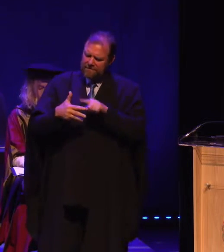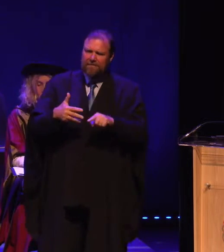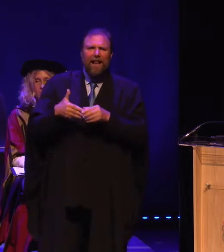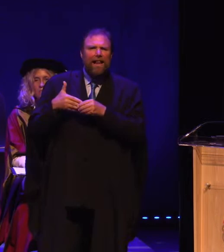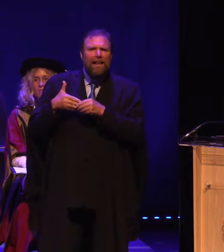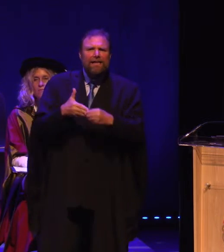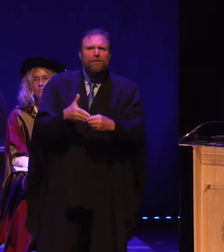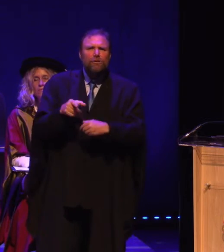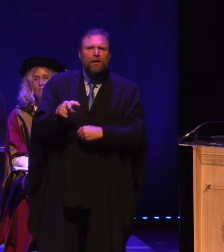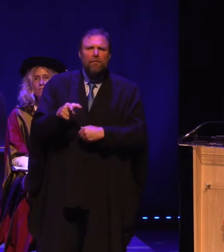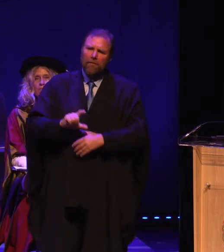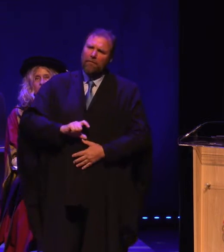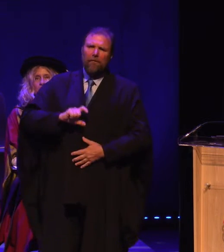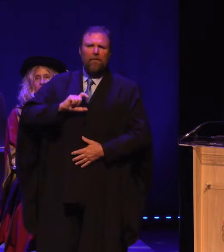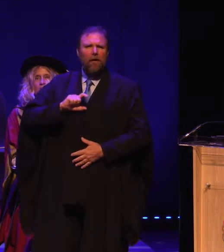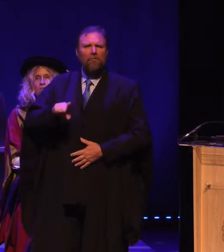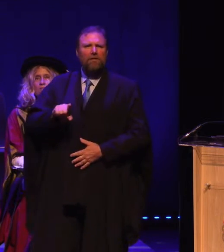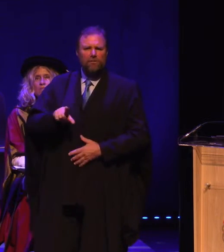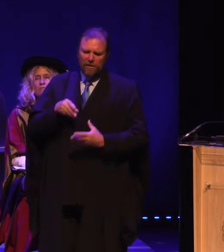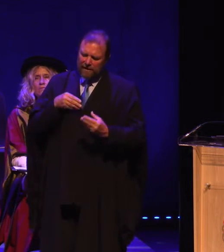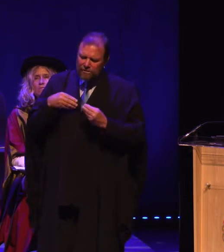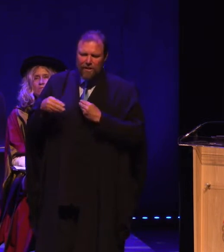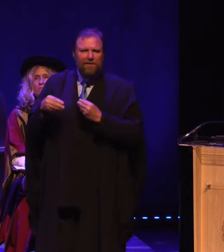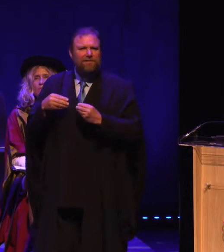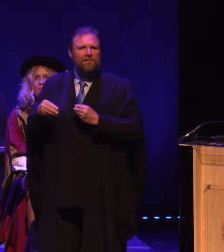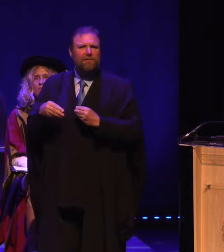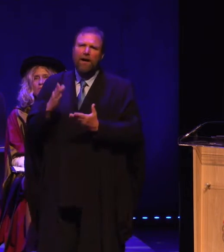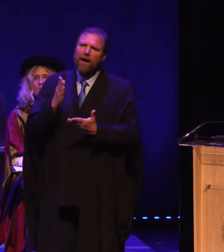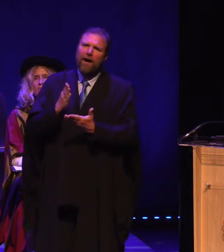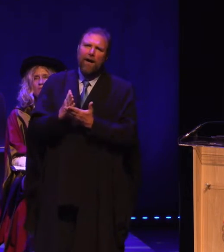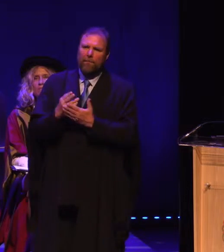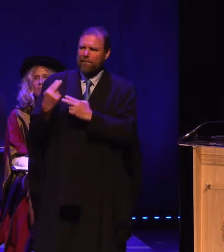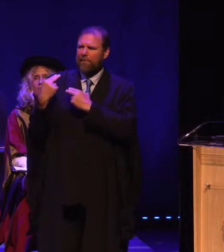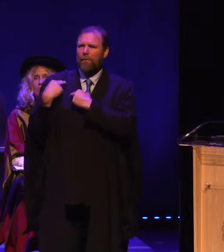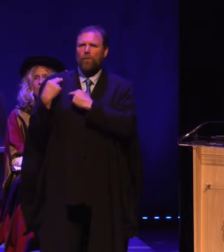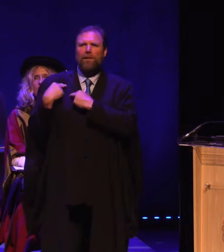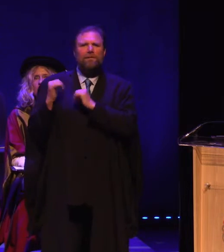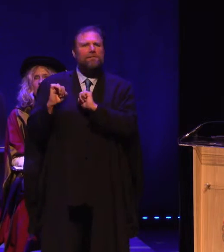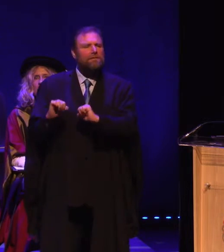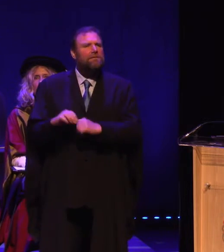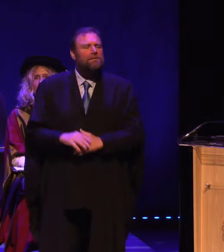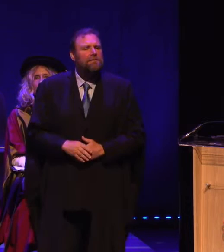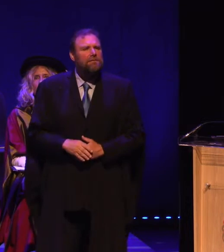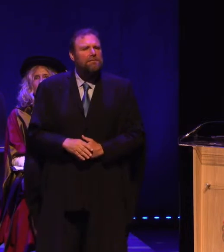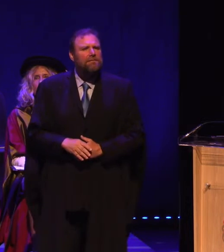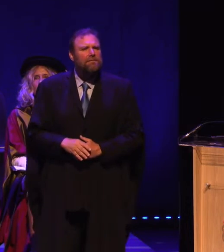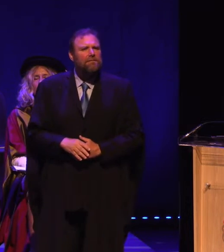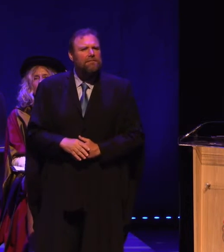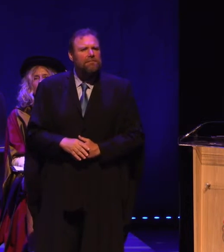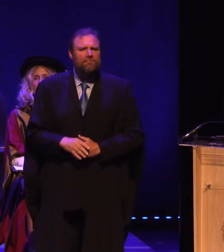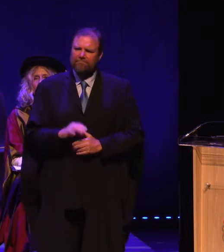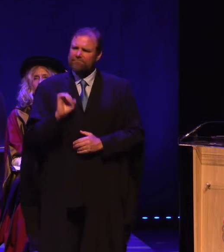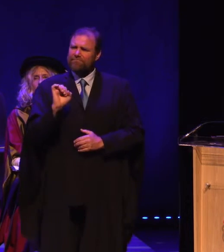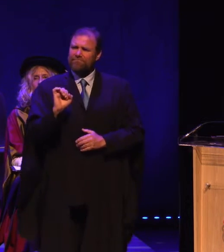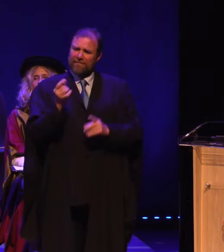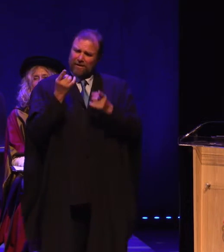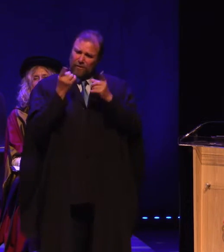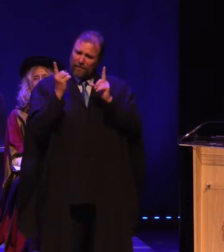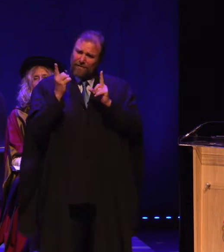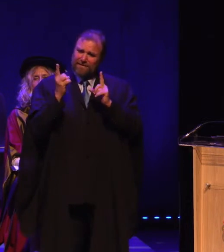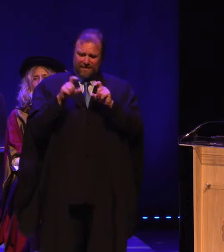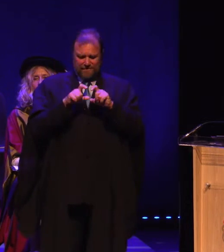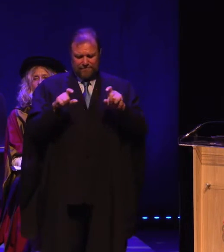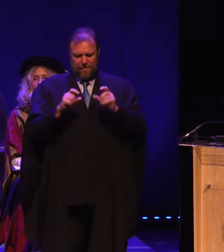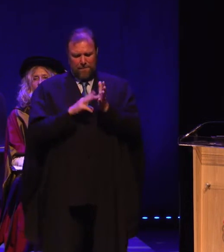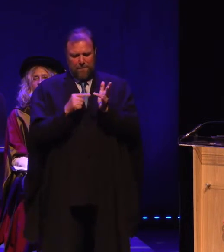leadership, courage, agility, and accountability. Your university's motto is